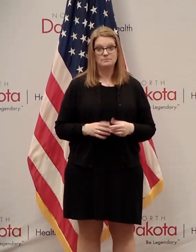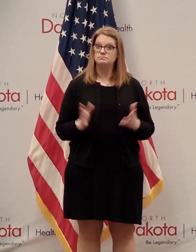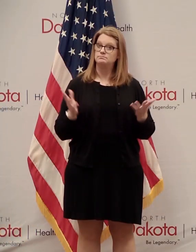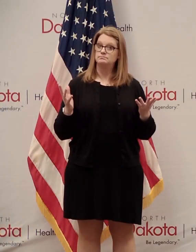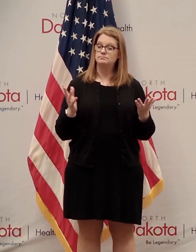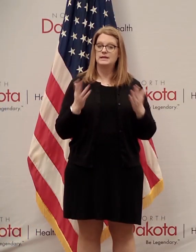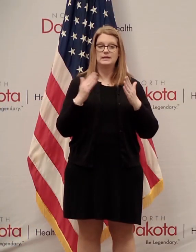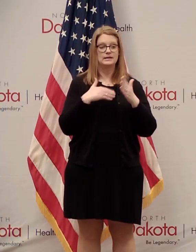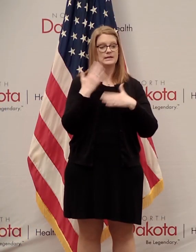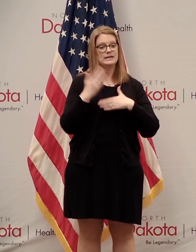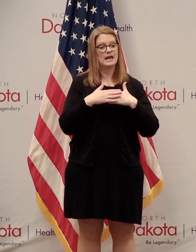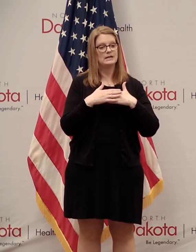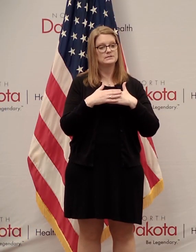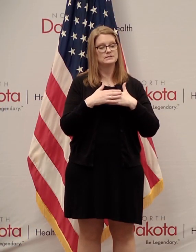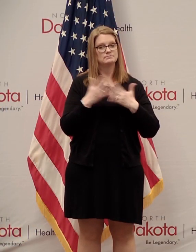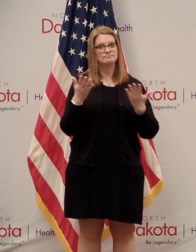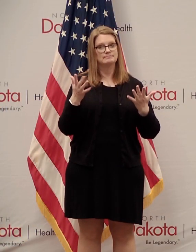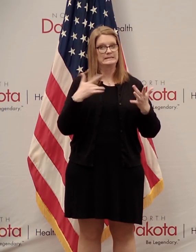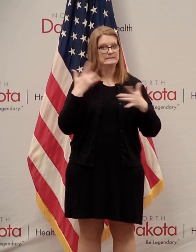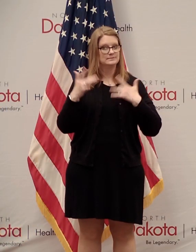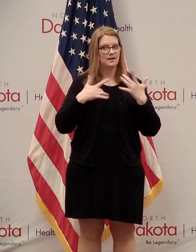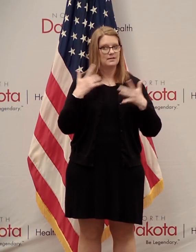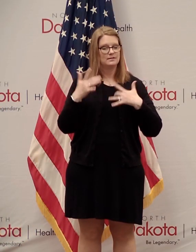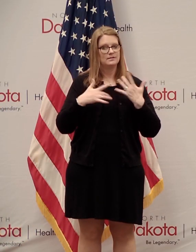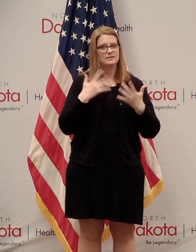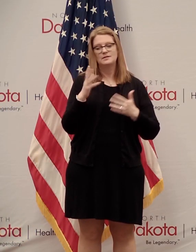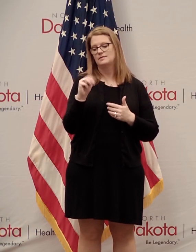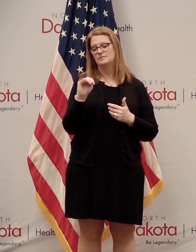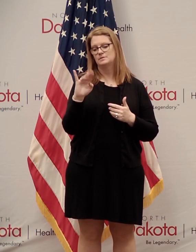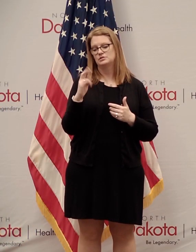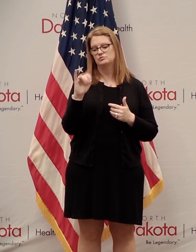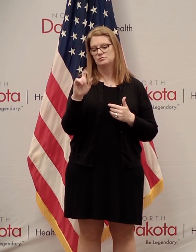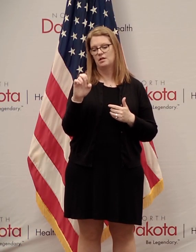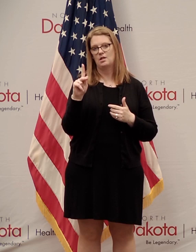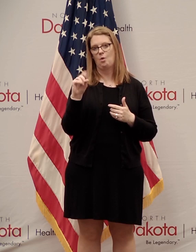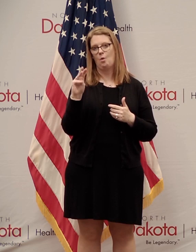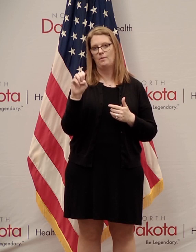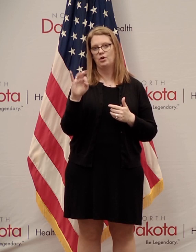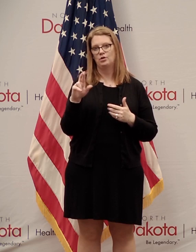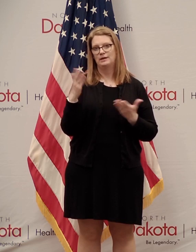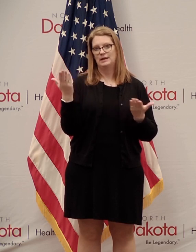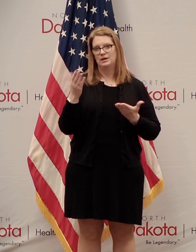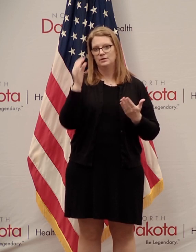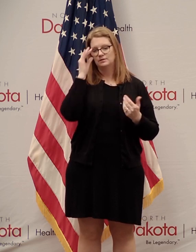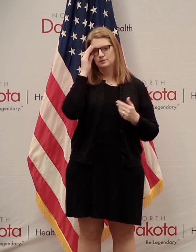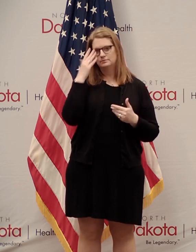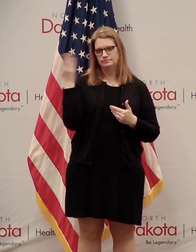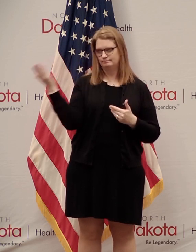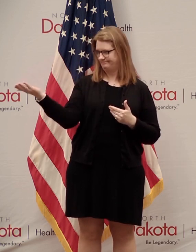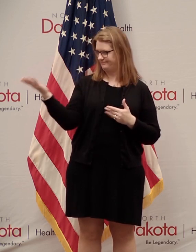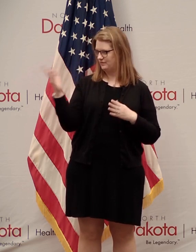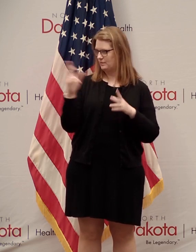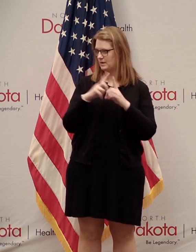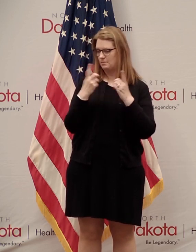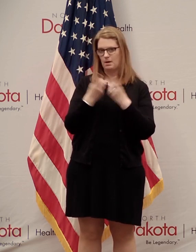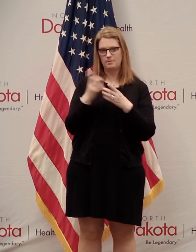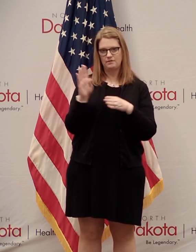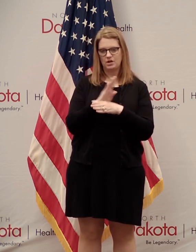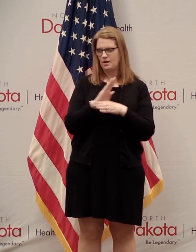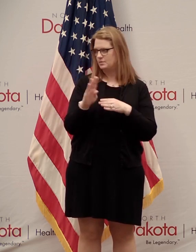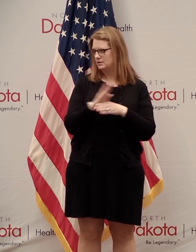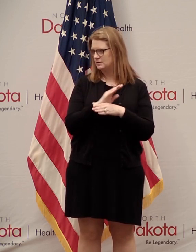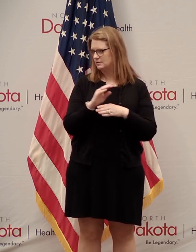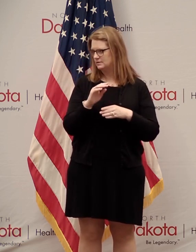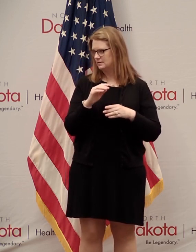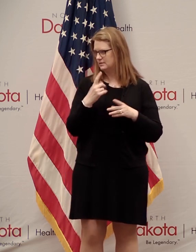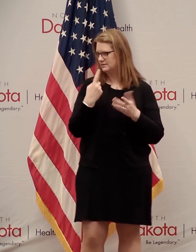Okay, next up, we're really pleased to have Michelle Kommer here today from Commerce, and she's going to talk us